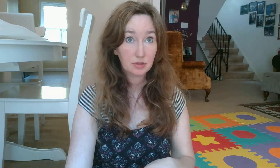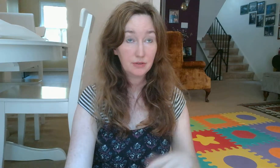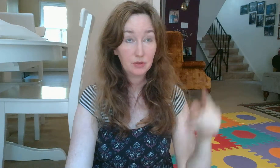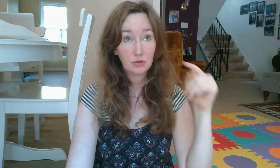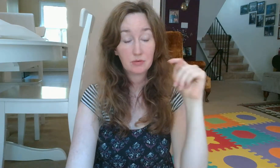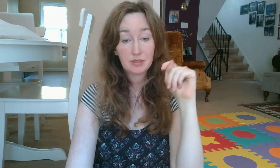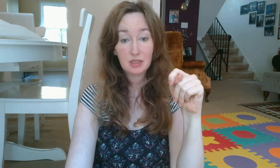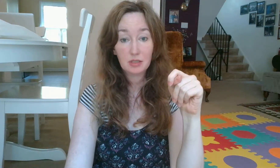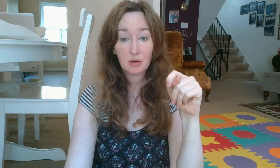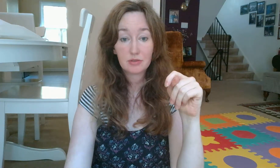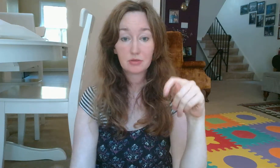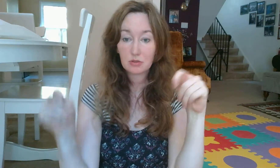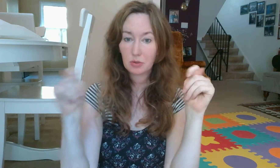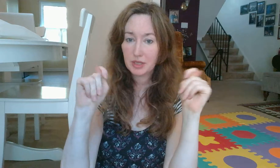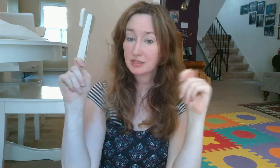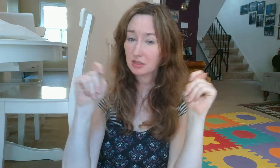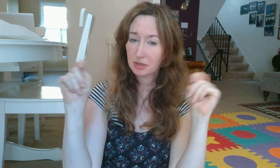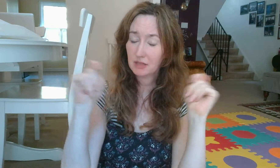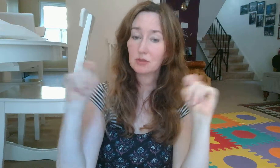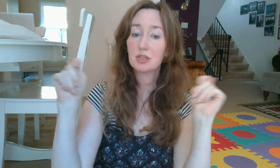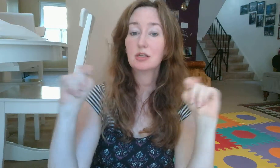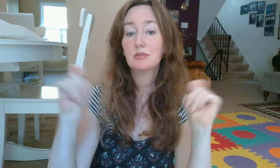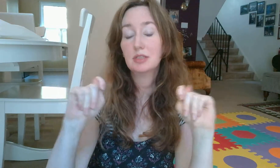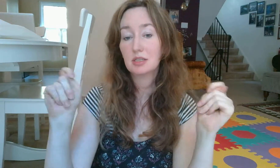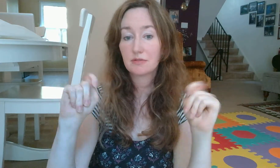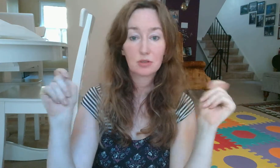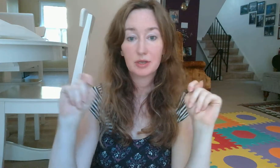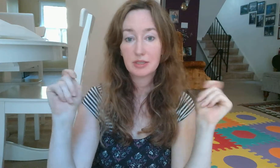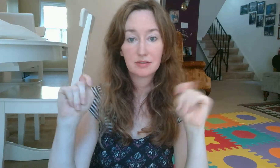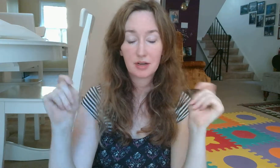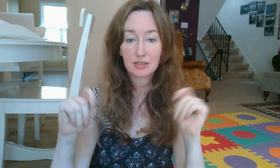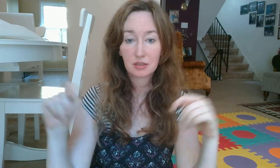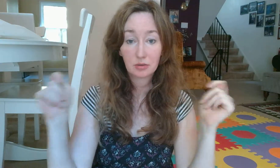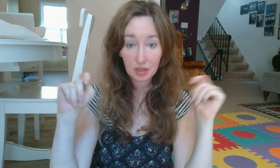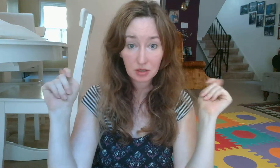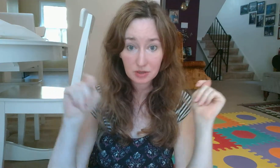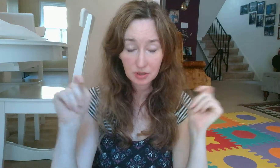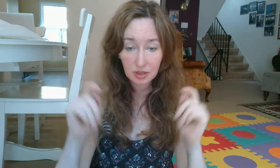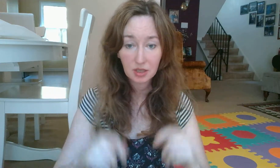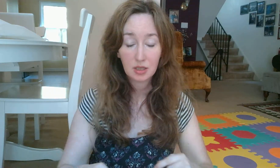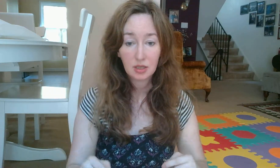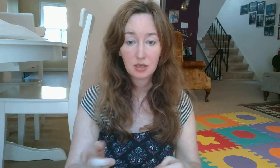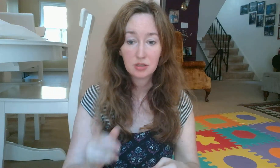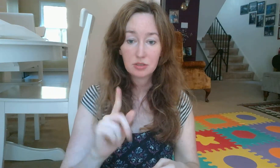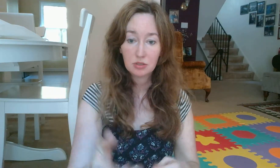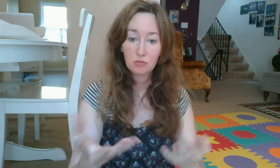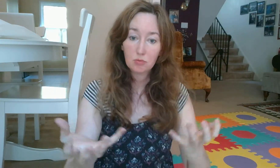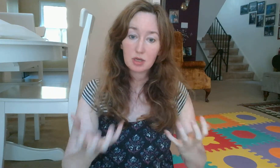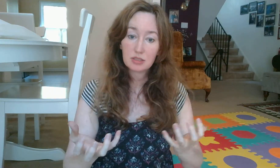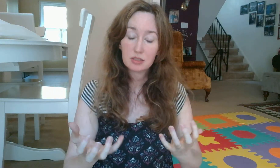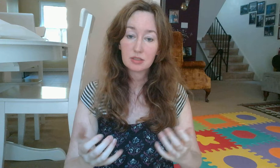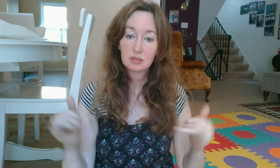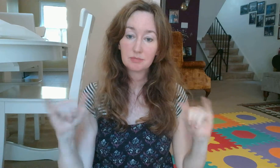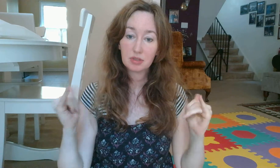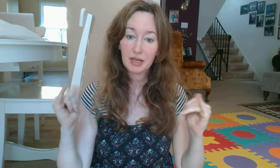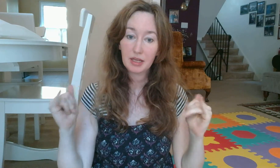If you know T, you also know toys. I believe you shake 2 T's for toys. If you're asking a little kid, oh, do you want to